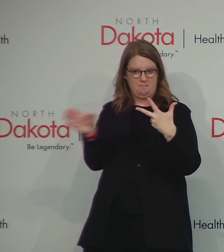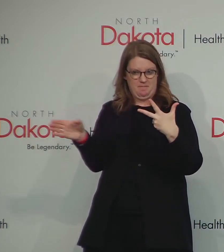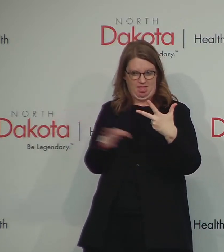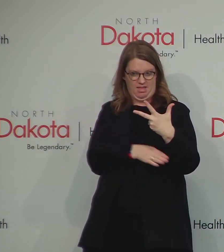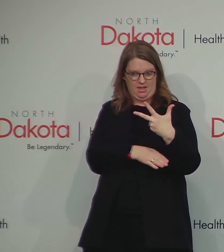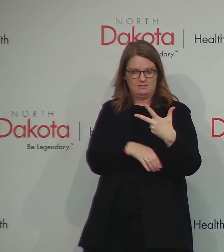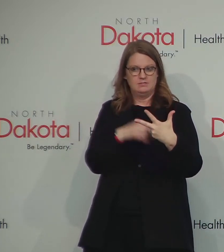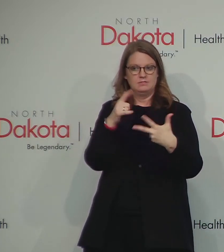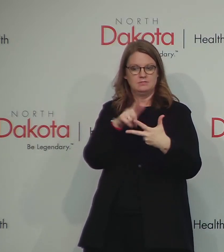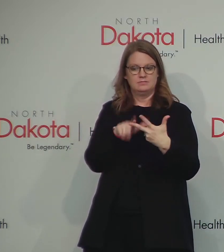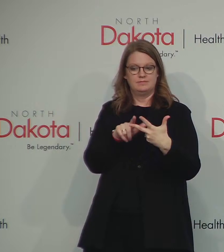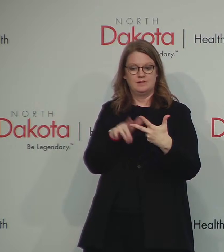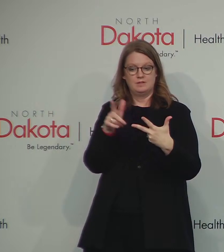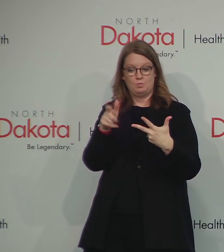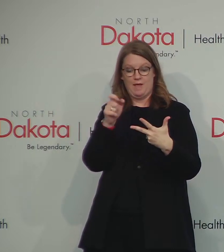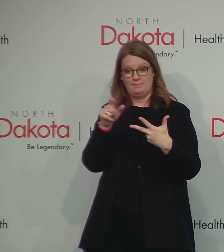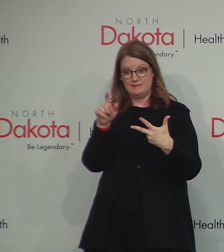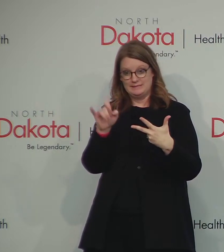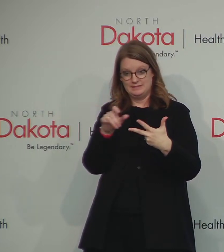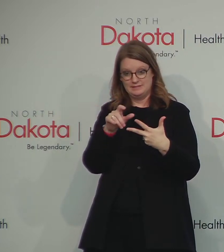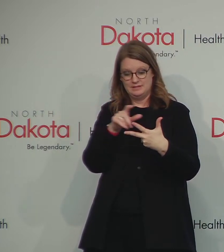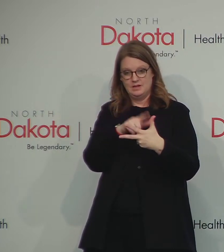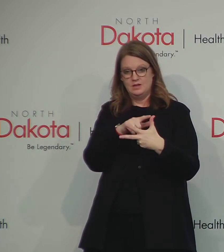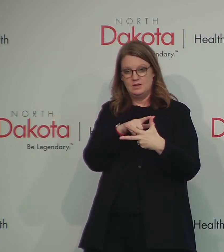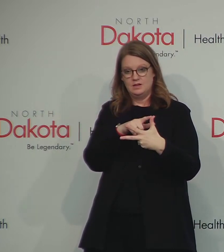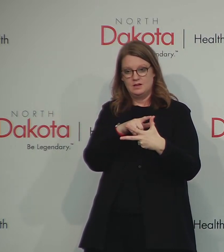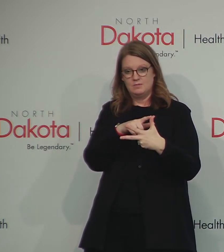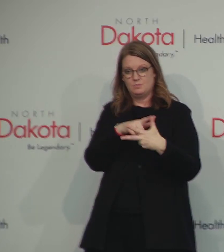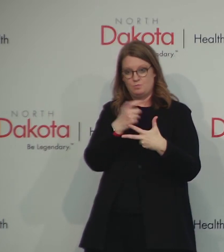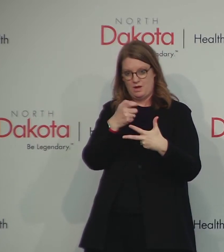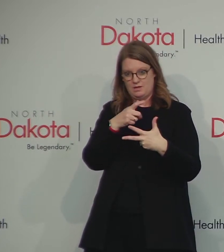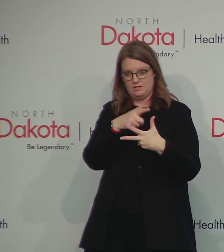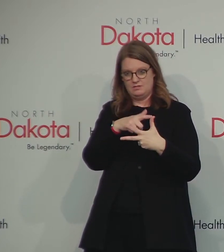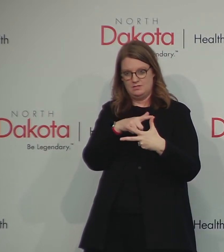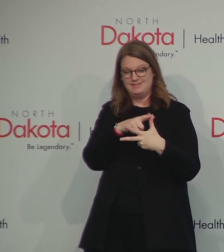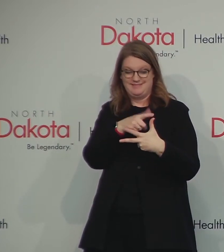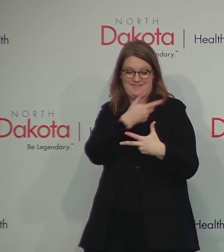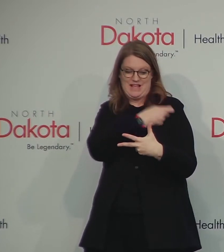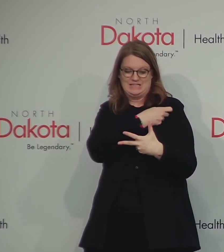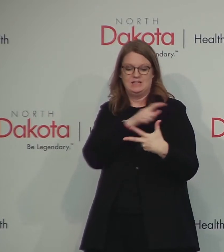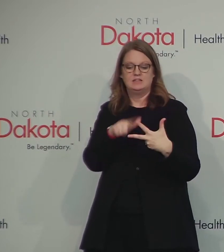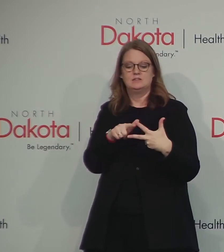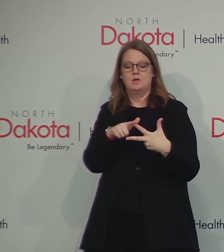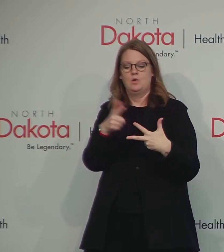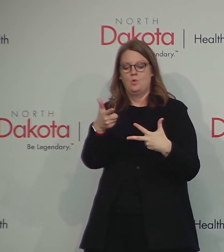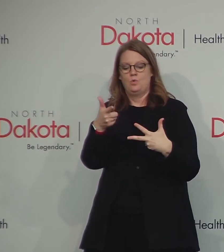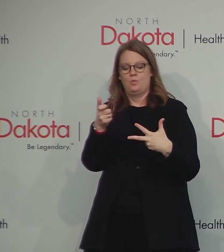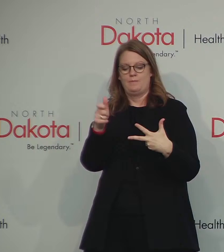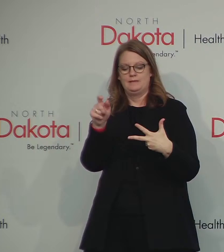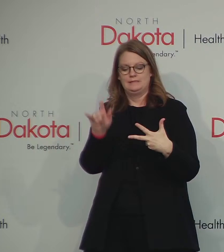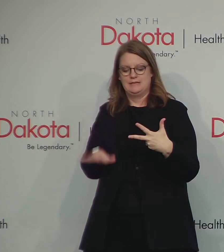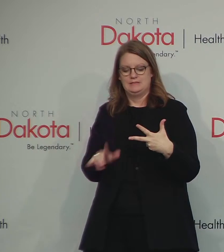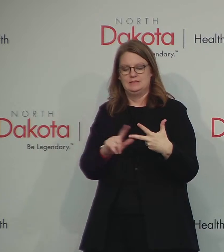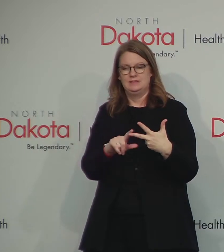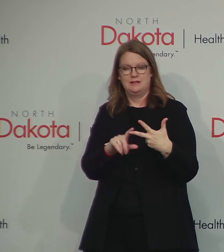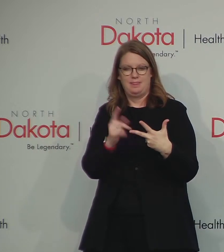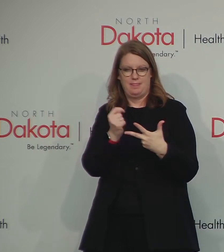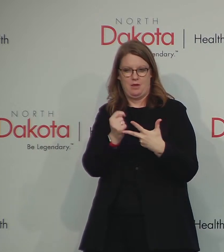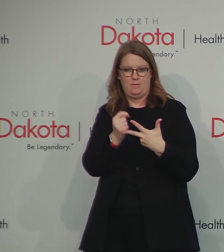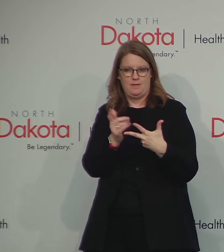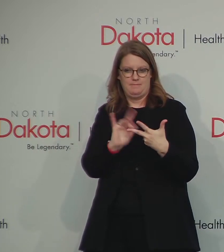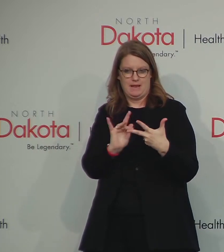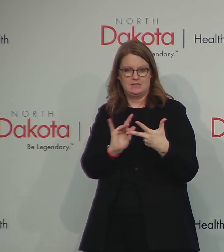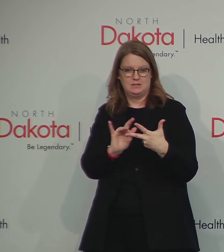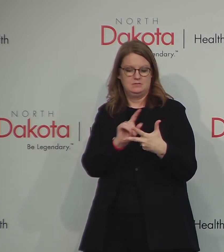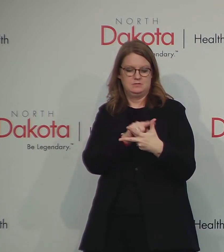with rapid testing and therapeutics being the other two. Safe and effective vaccines are a key component to our efforts to